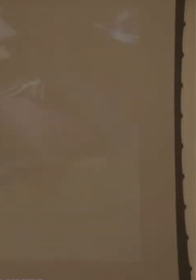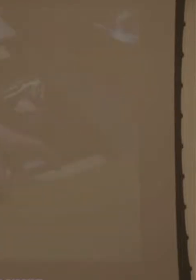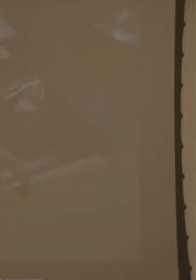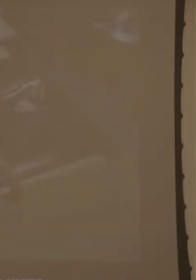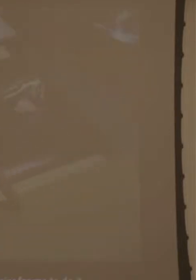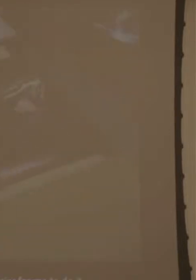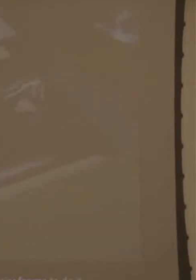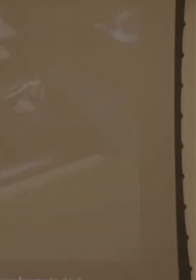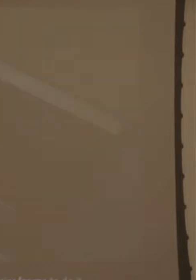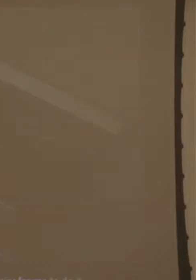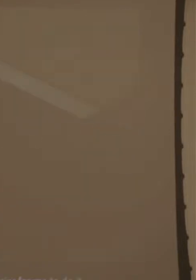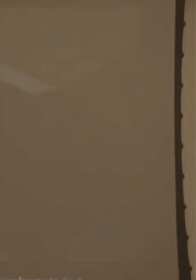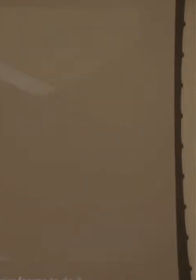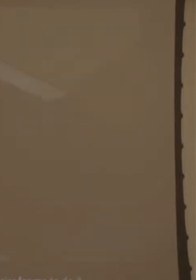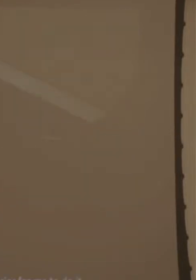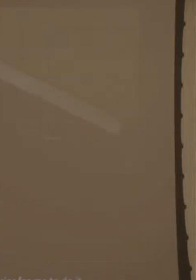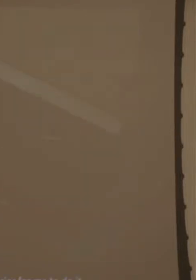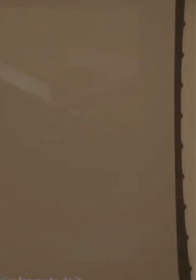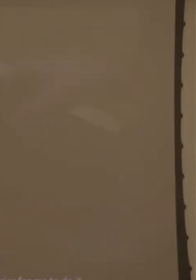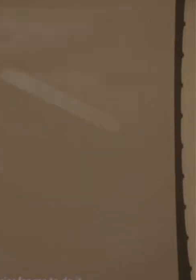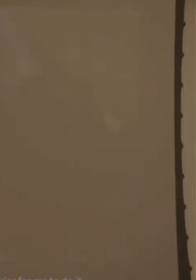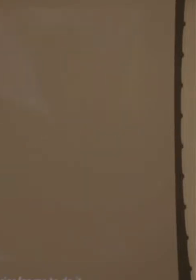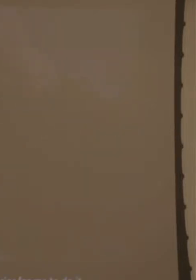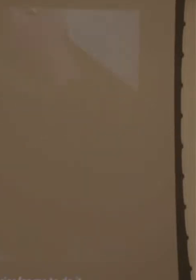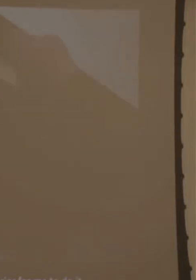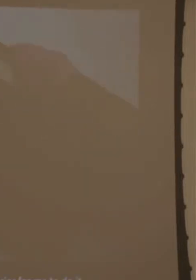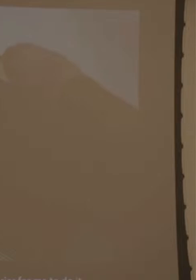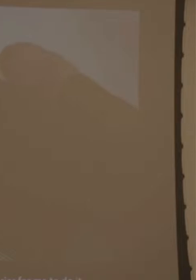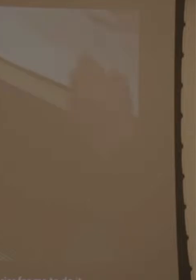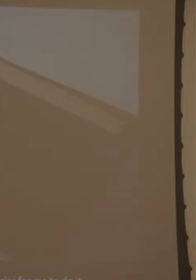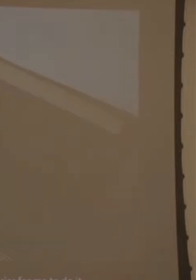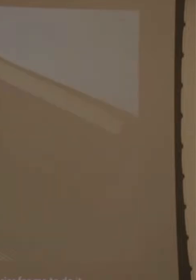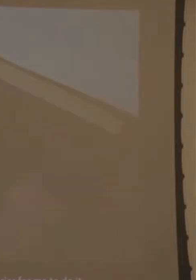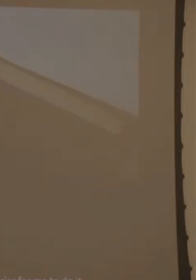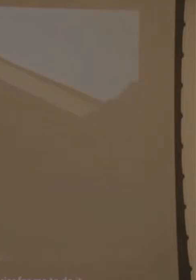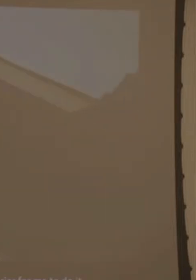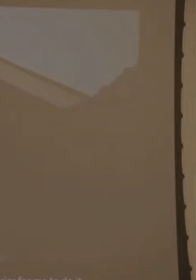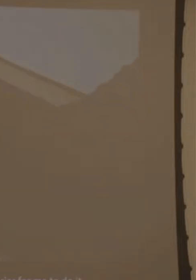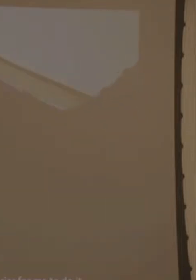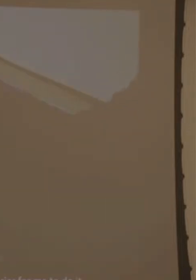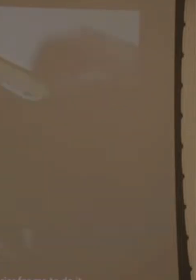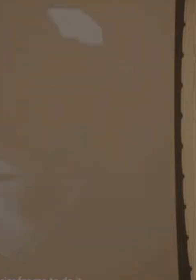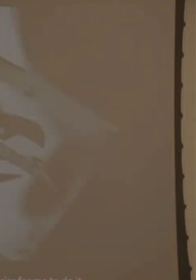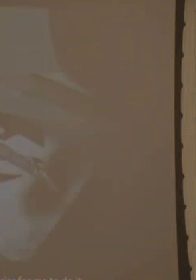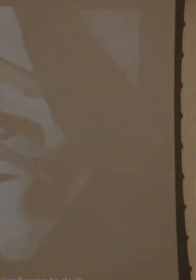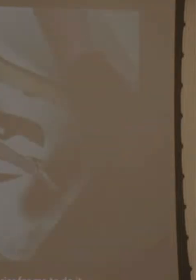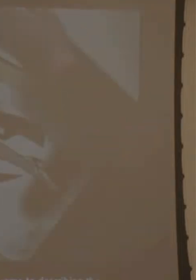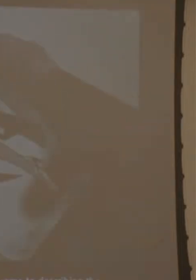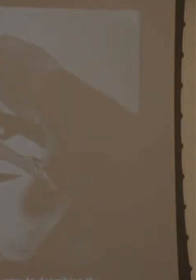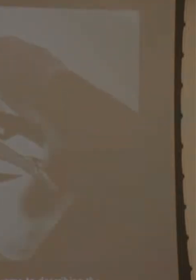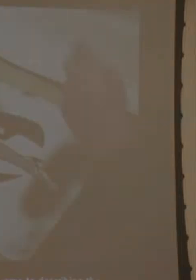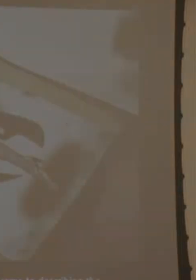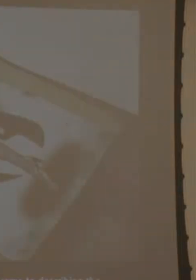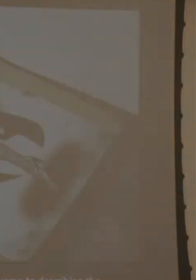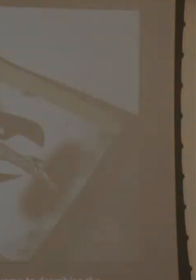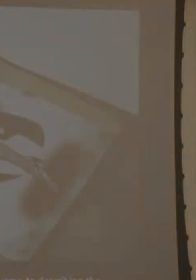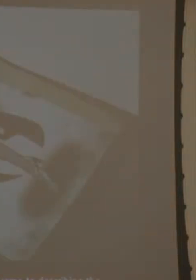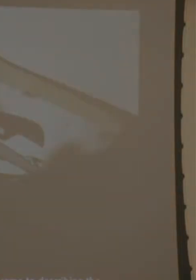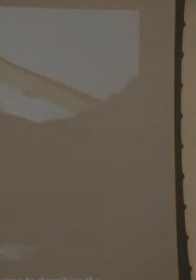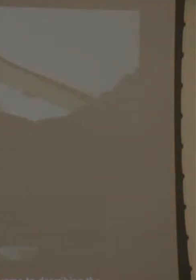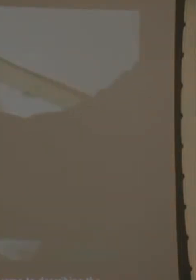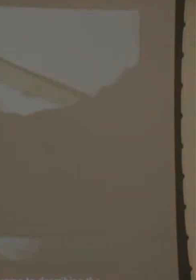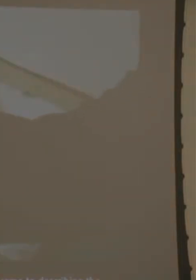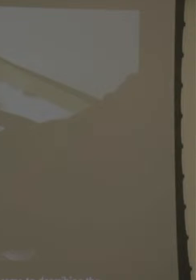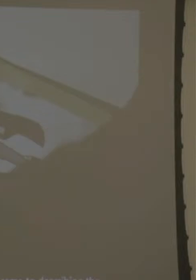visual medium. And specifically when it came to describing the look of a character and finding ways